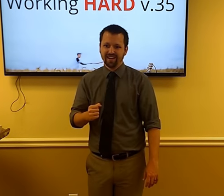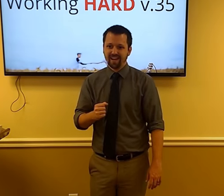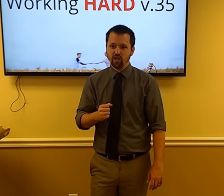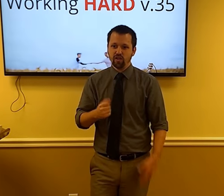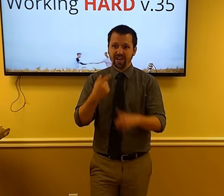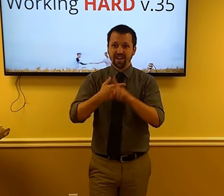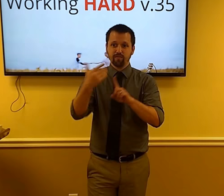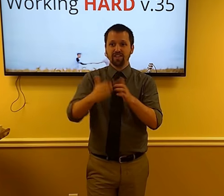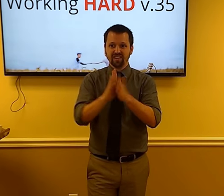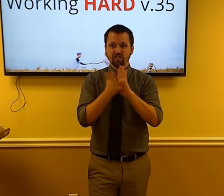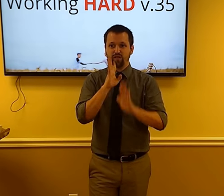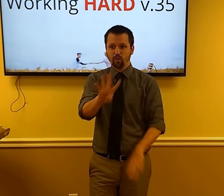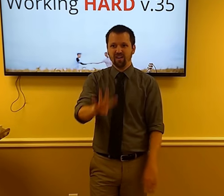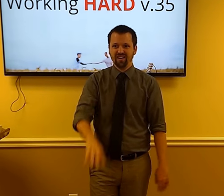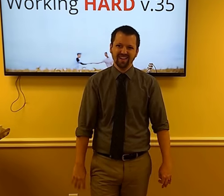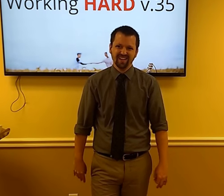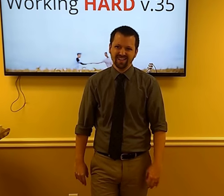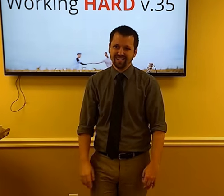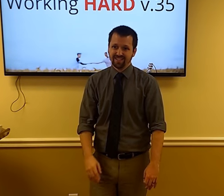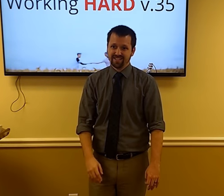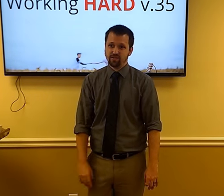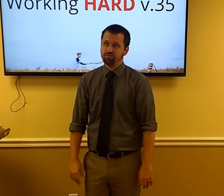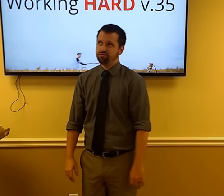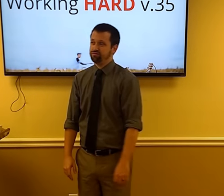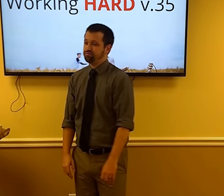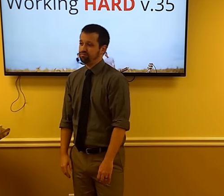I know, yeah, next month he turns four. So,